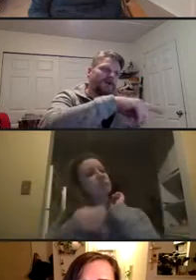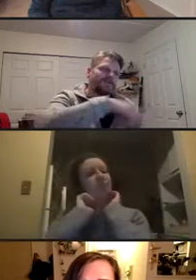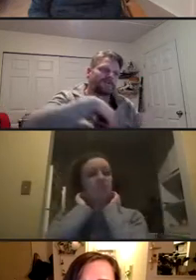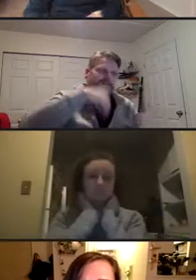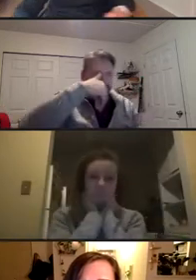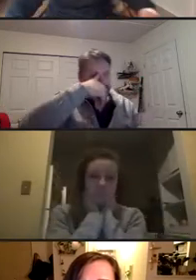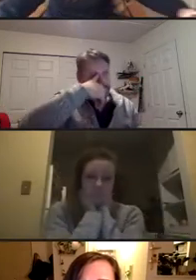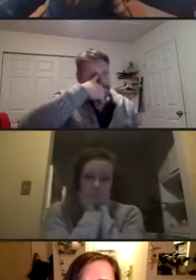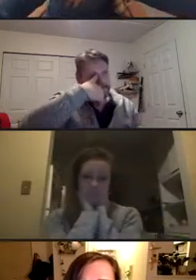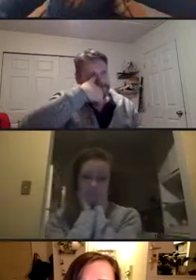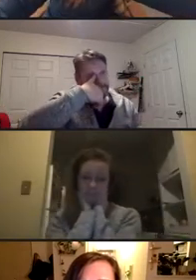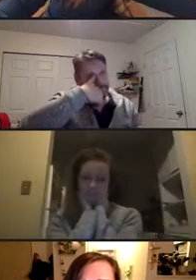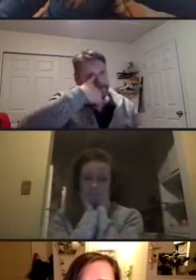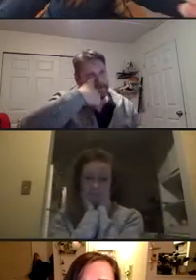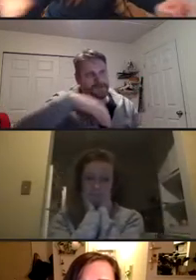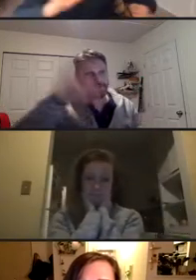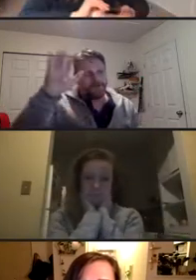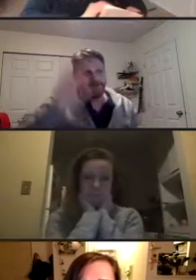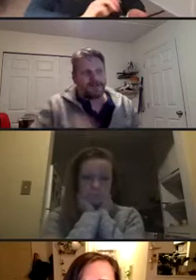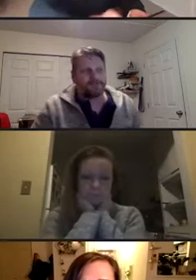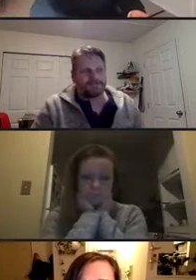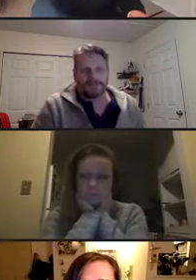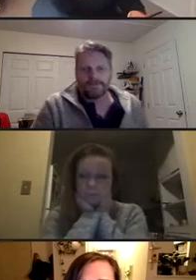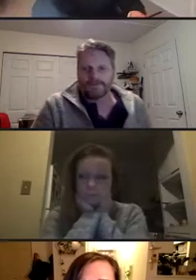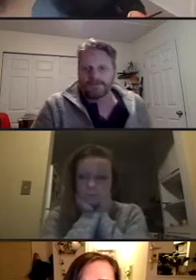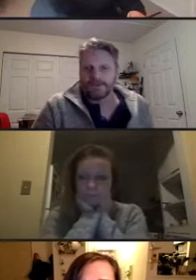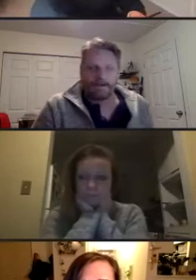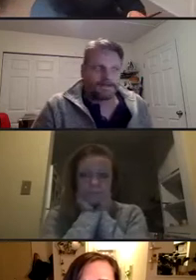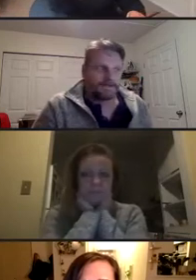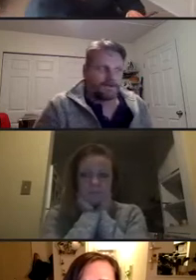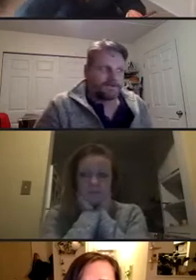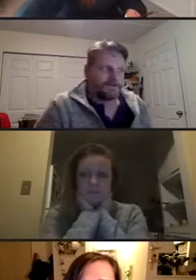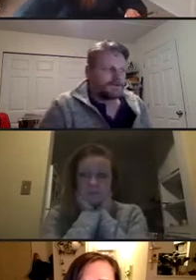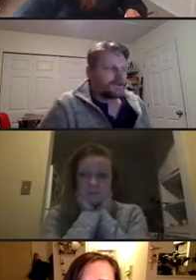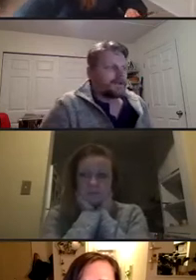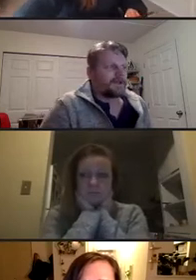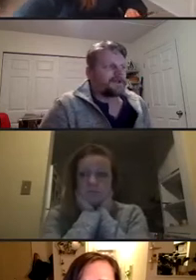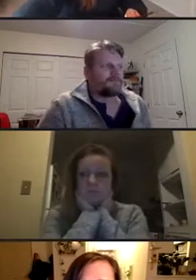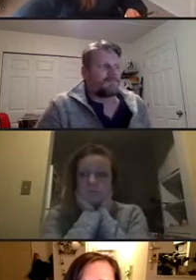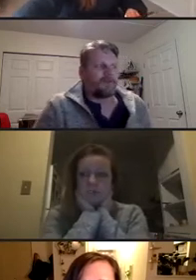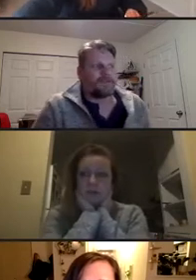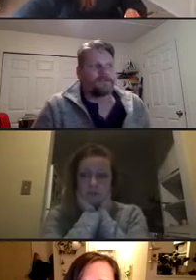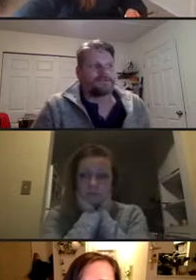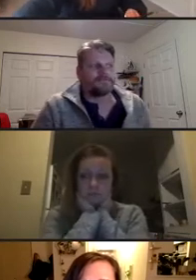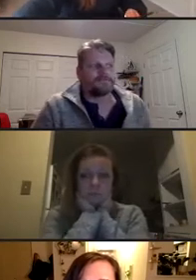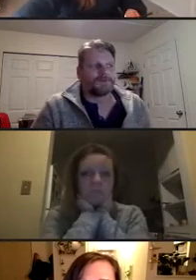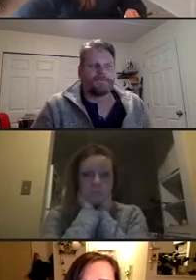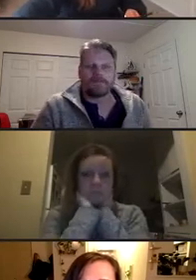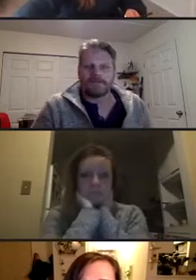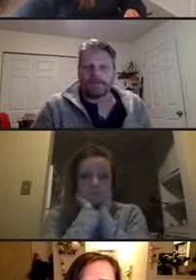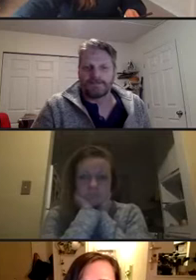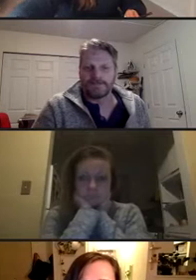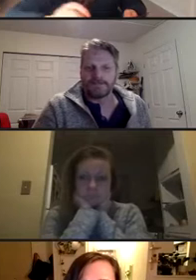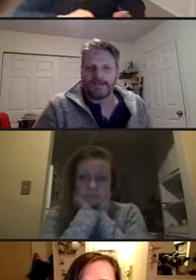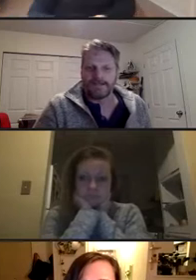you walk around in a circle and just see if they're, have them put up their hand if there's any point that it's really hard to hear you. And then you can do it from 20